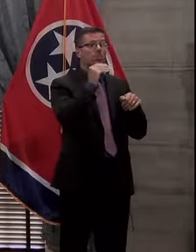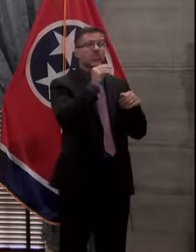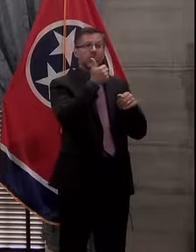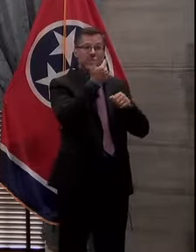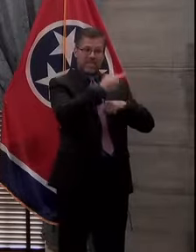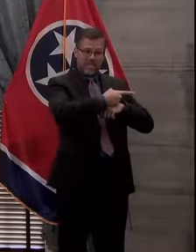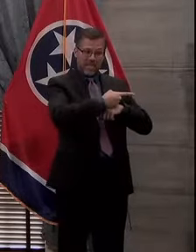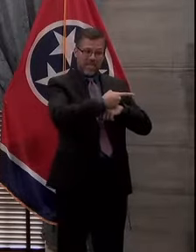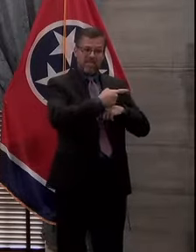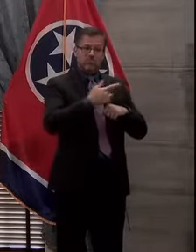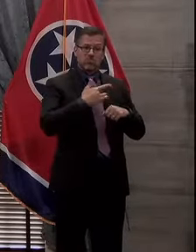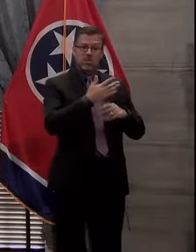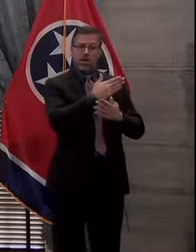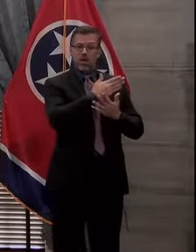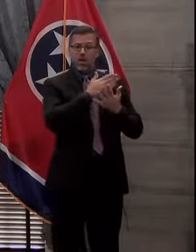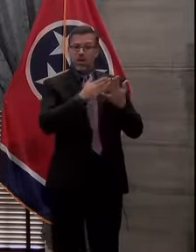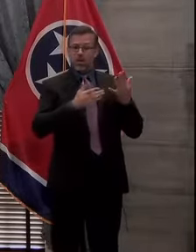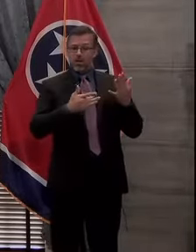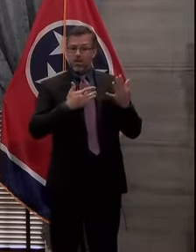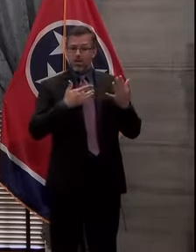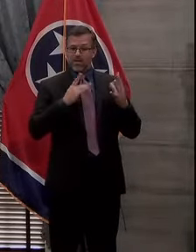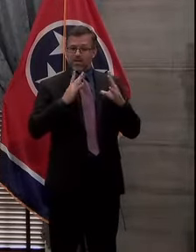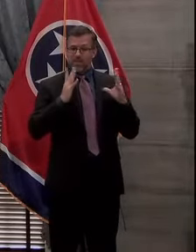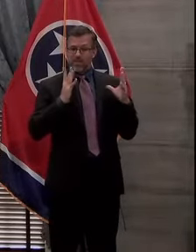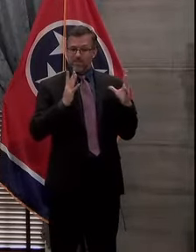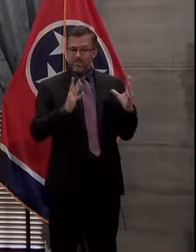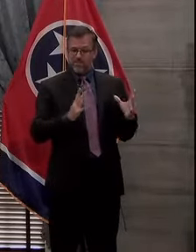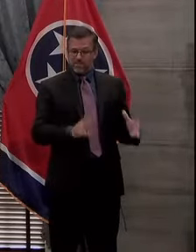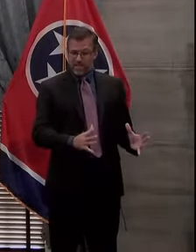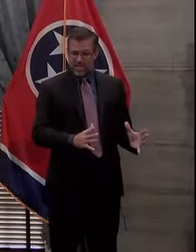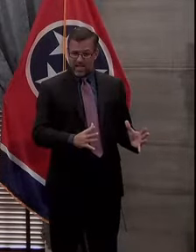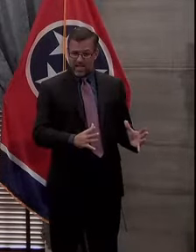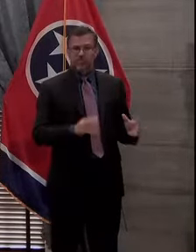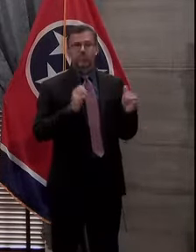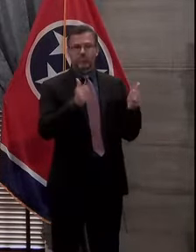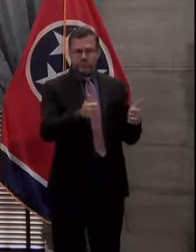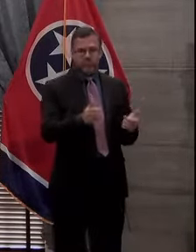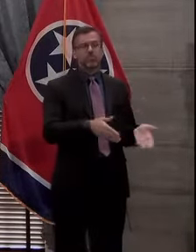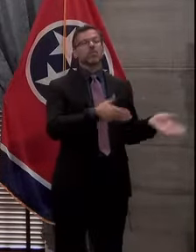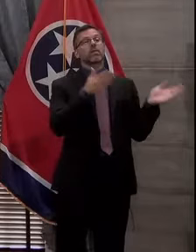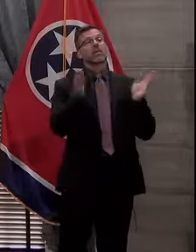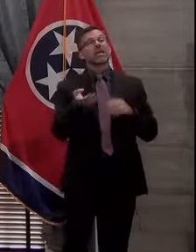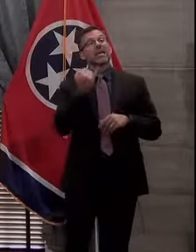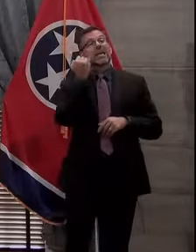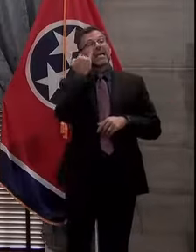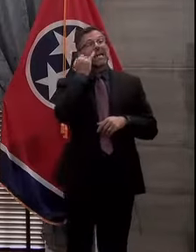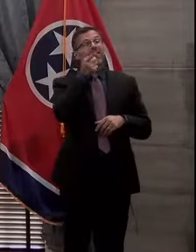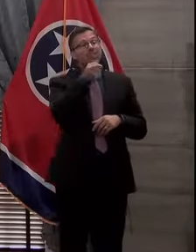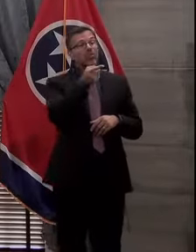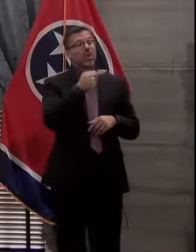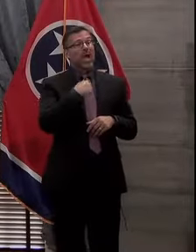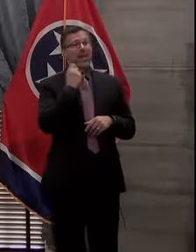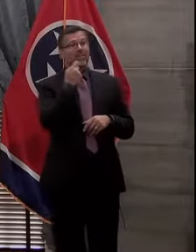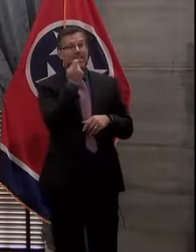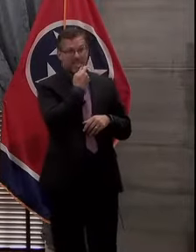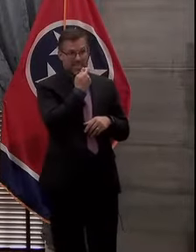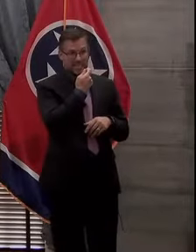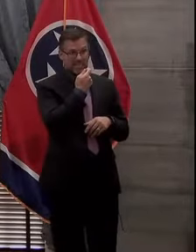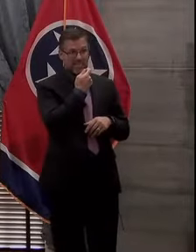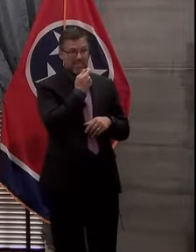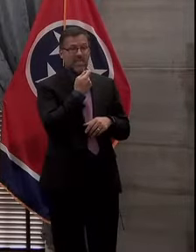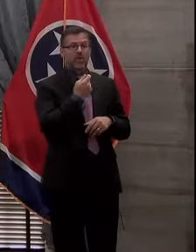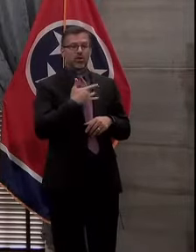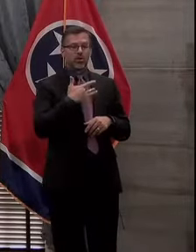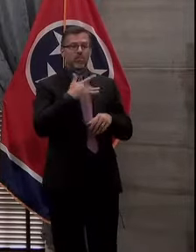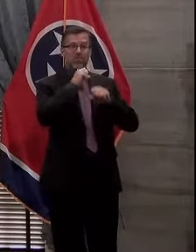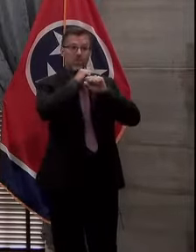develop symptoms in the first place and you are asymptomatic, it's just 10 days from the date of the test. Now, here's the tricky part that really